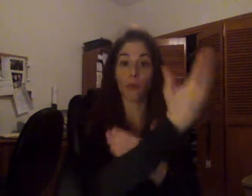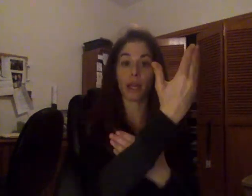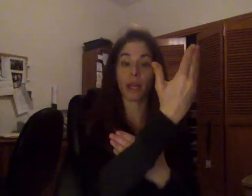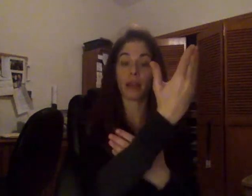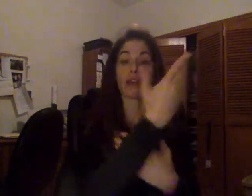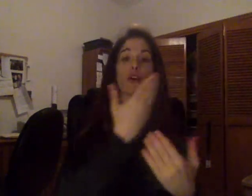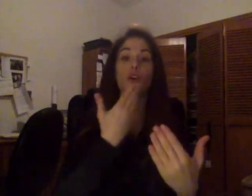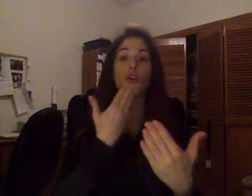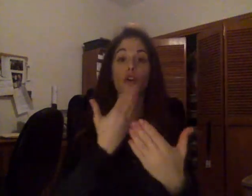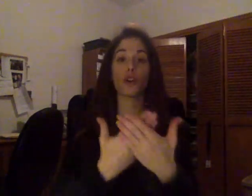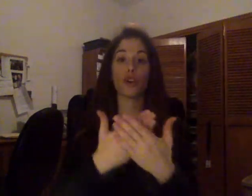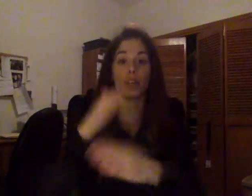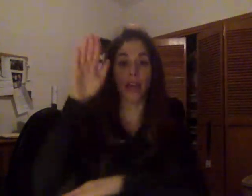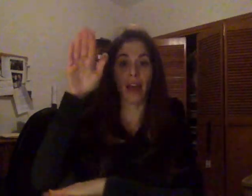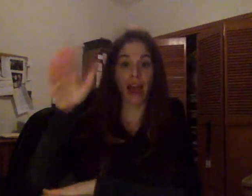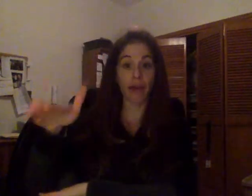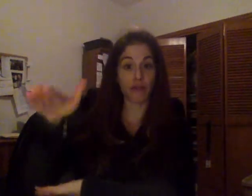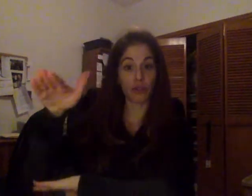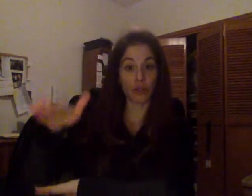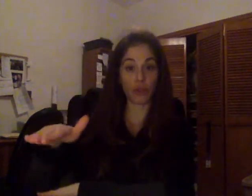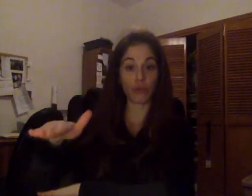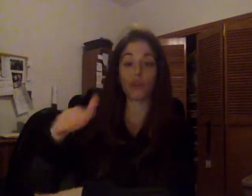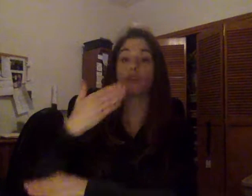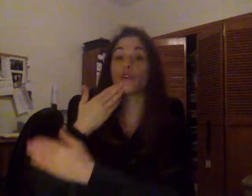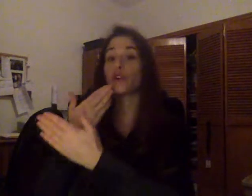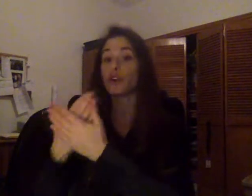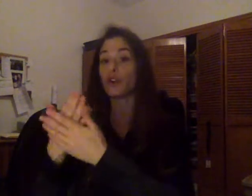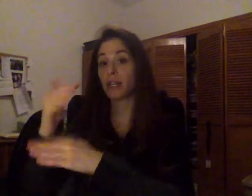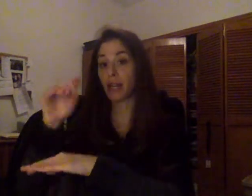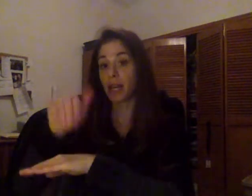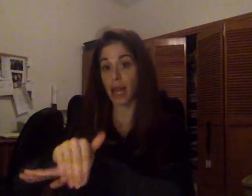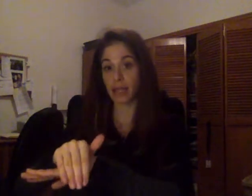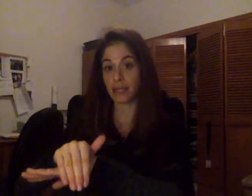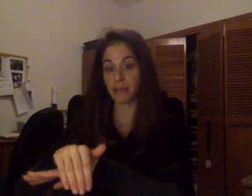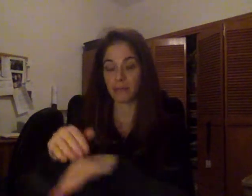morning, good afternoon, good night.